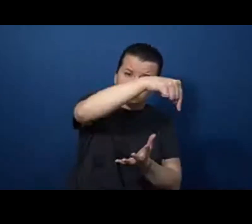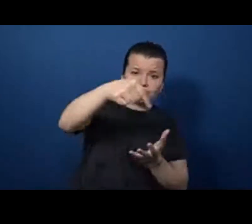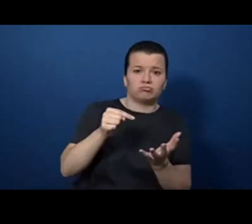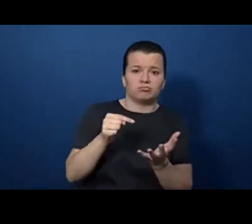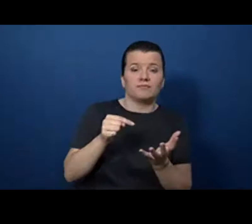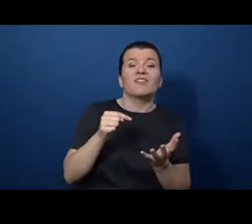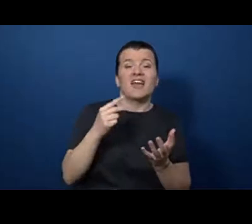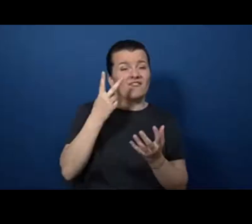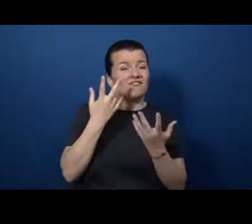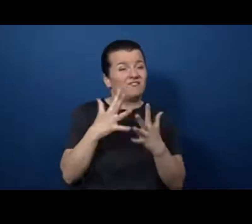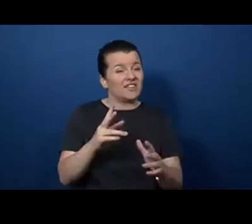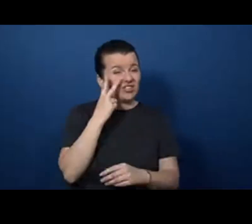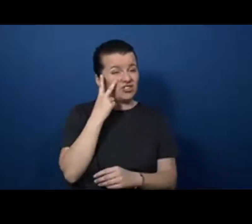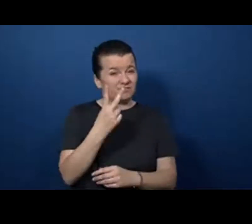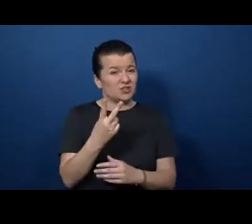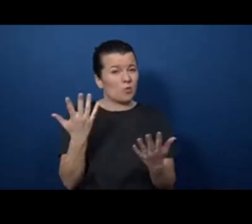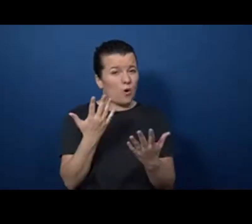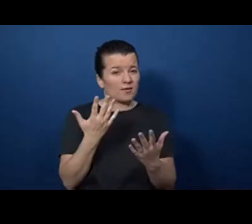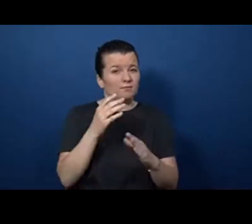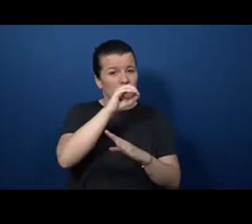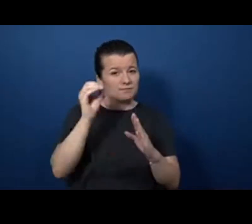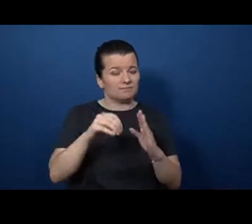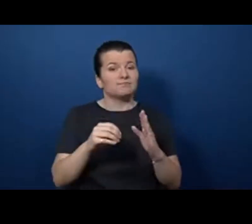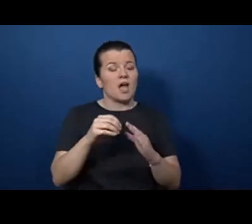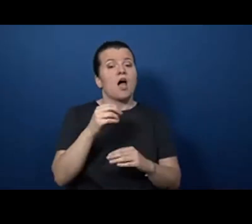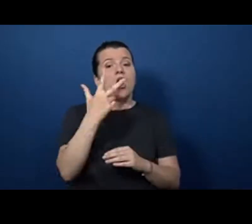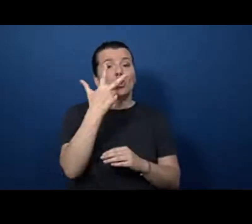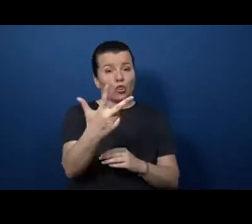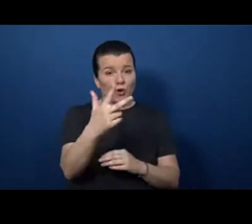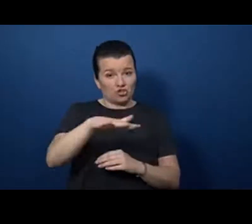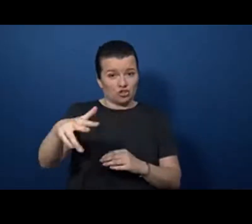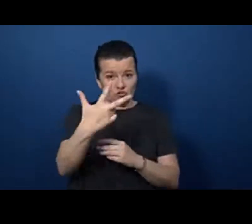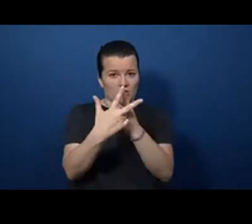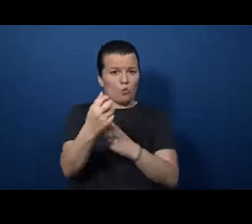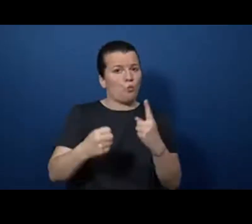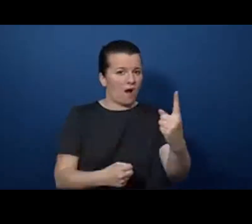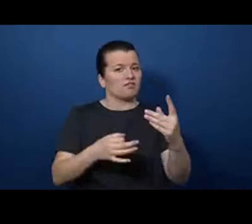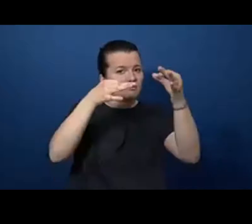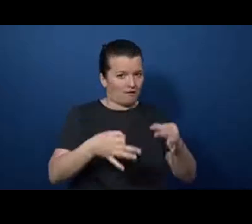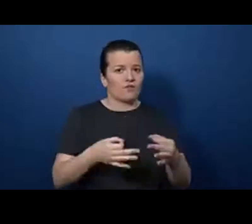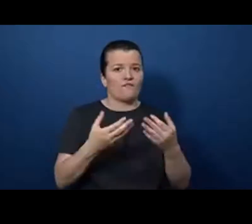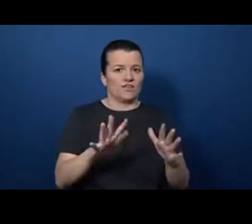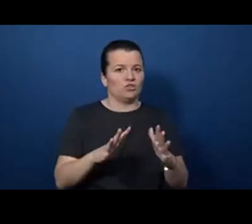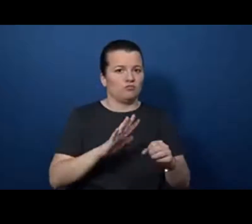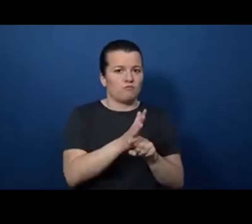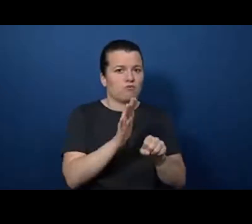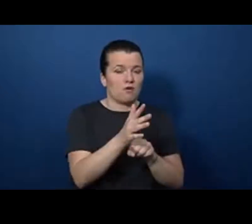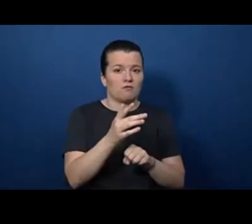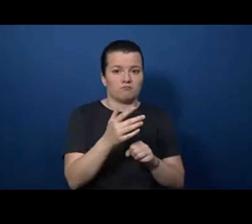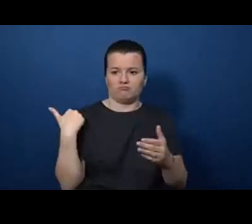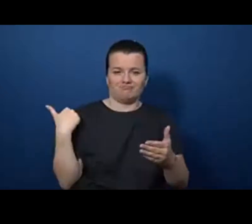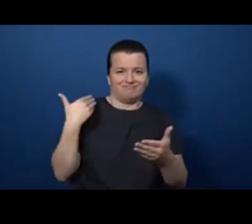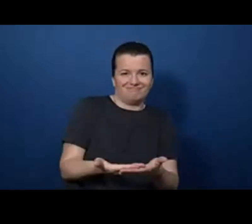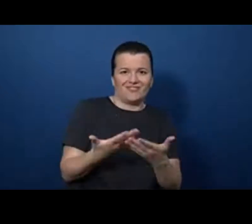been bullied by their peers at school at least once over the last months. And in some regions, it's